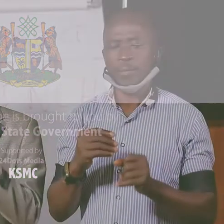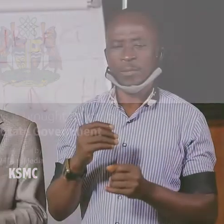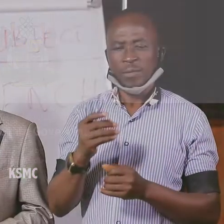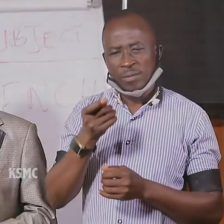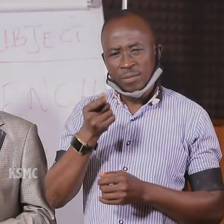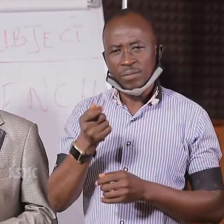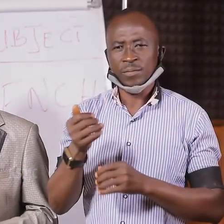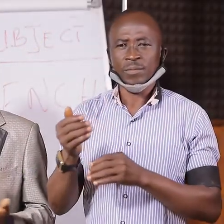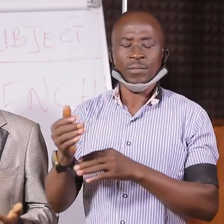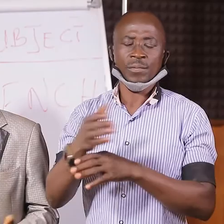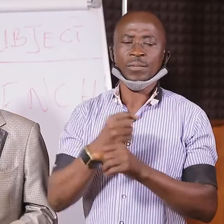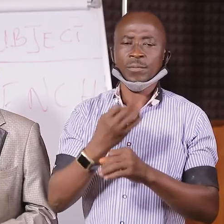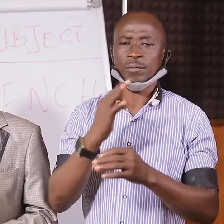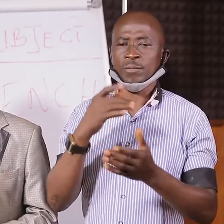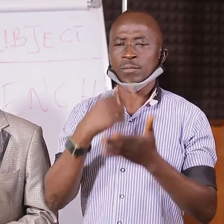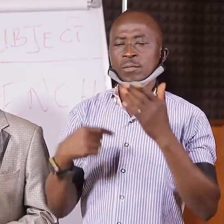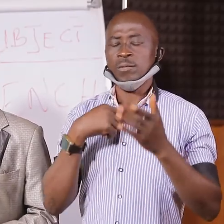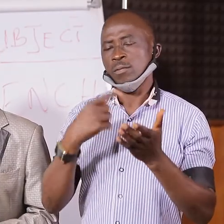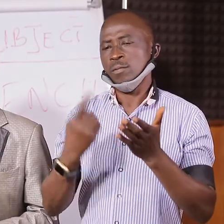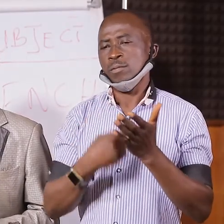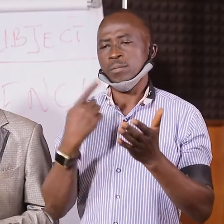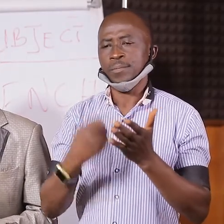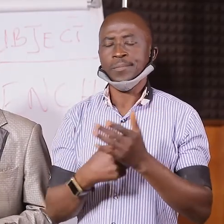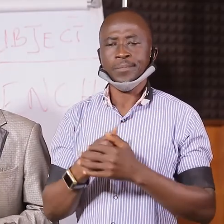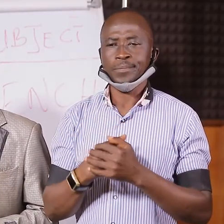Summary of what we have discussed.